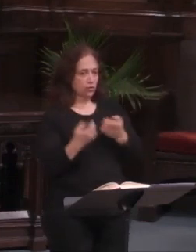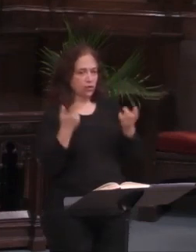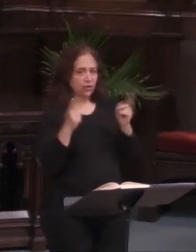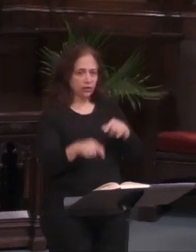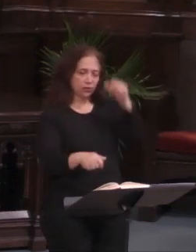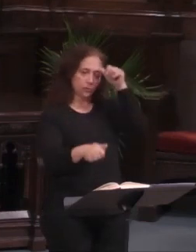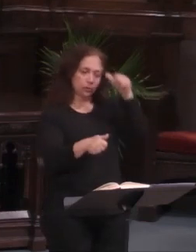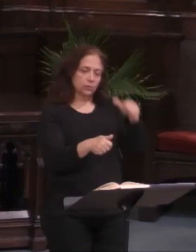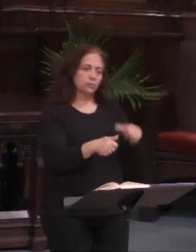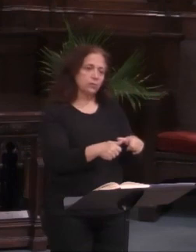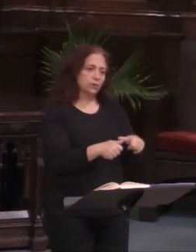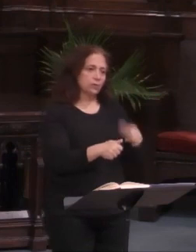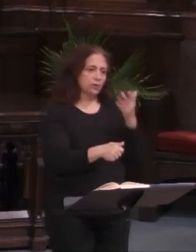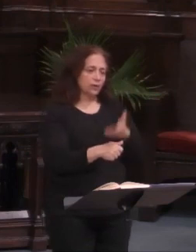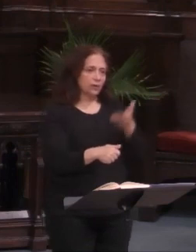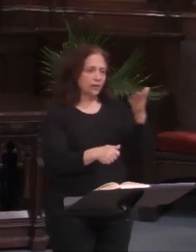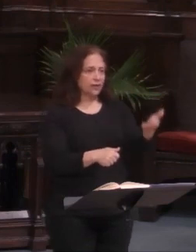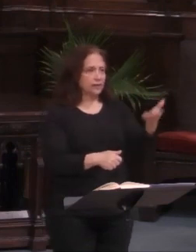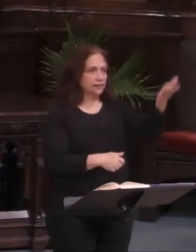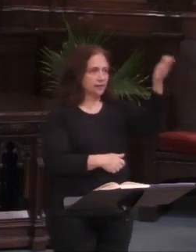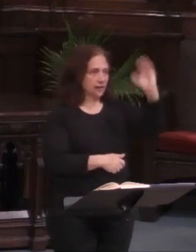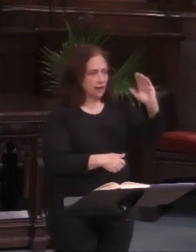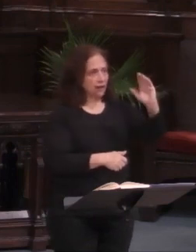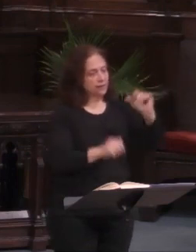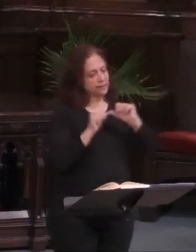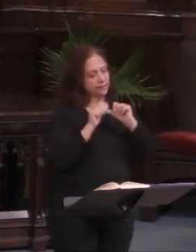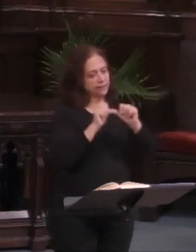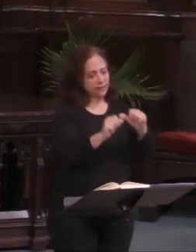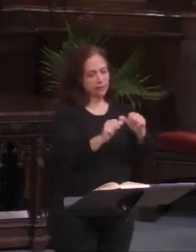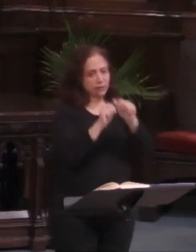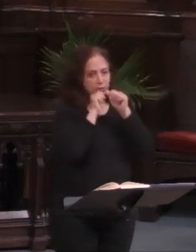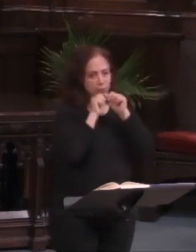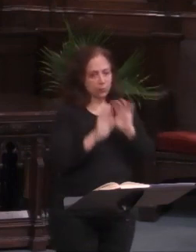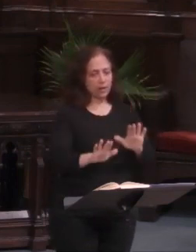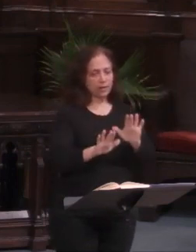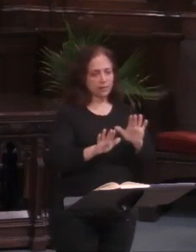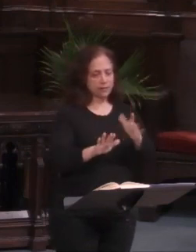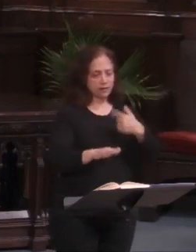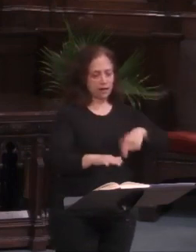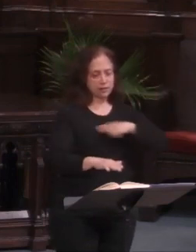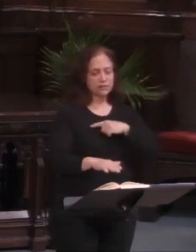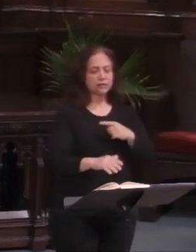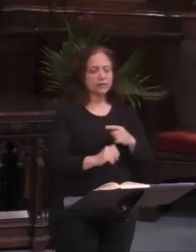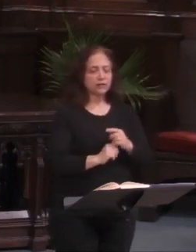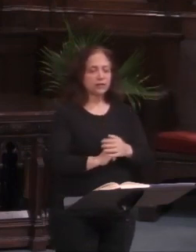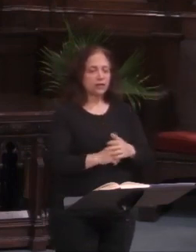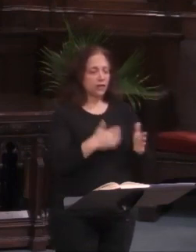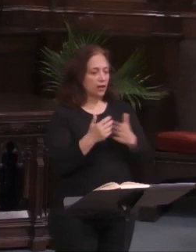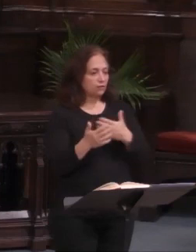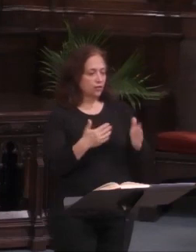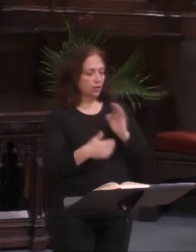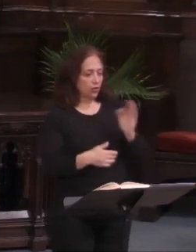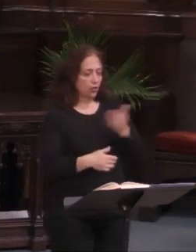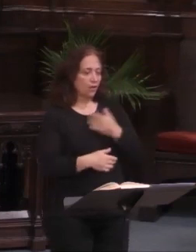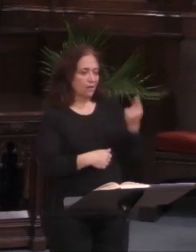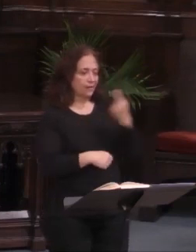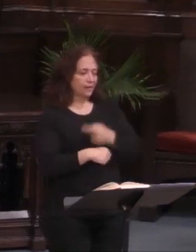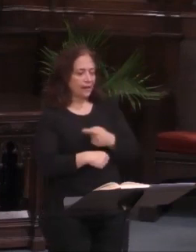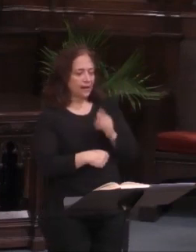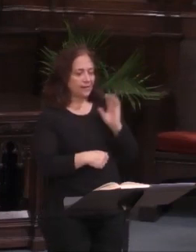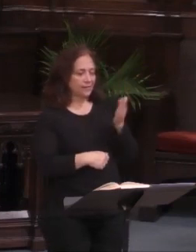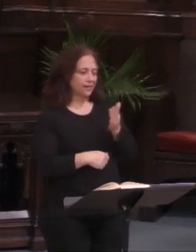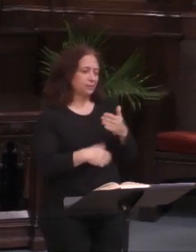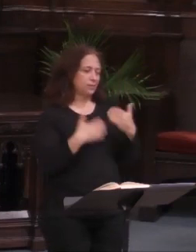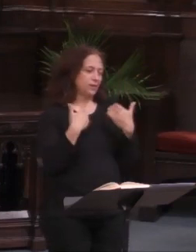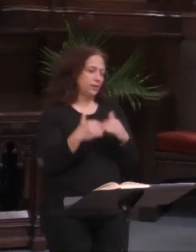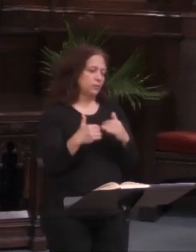be mindful of the things that God has continued to bless us with. Even when our days seem to be